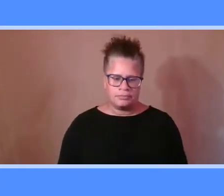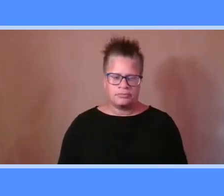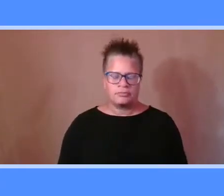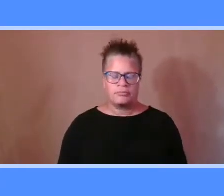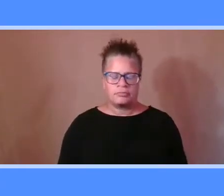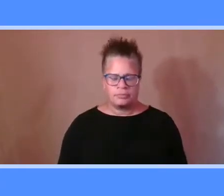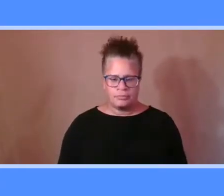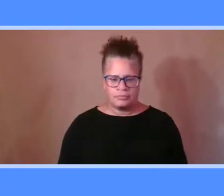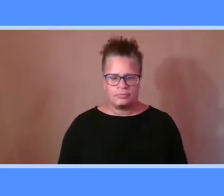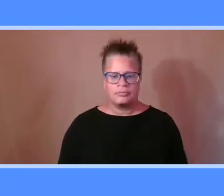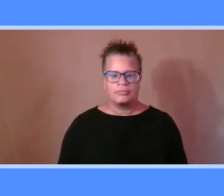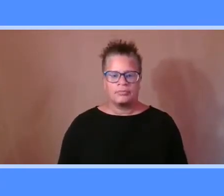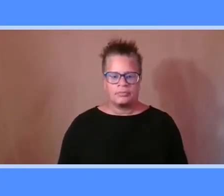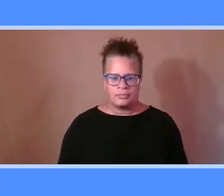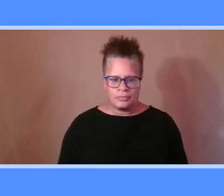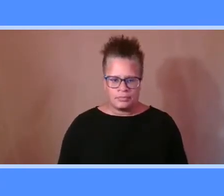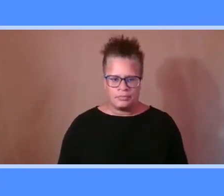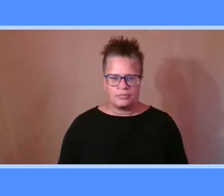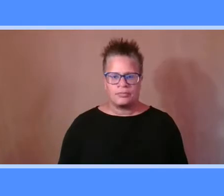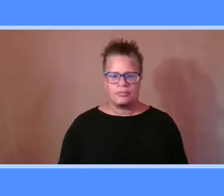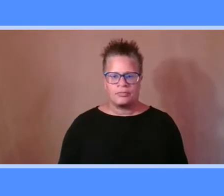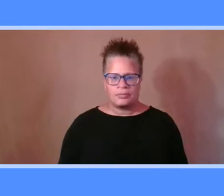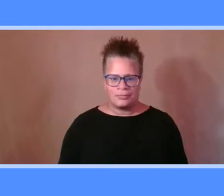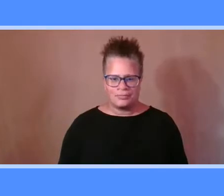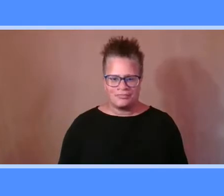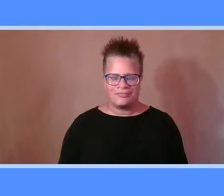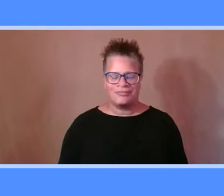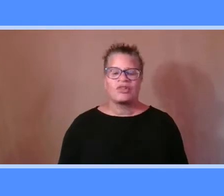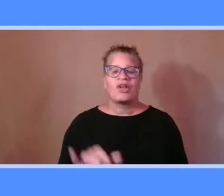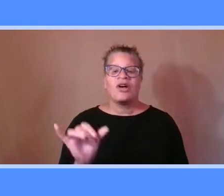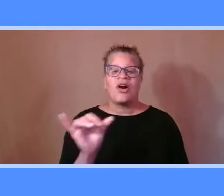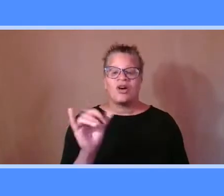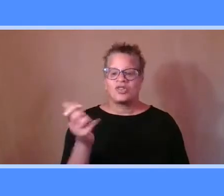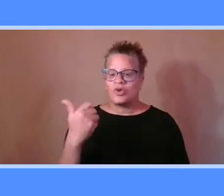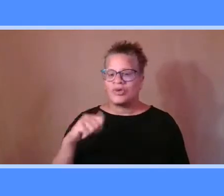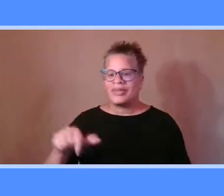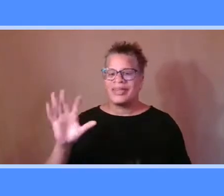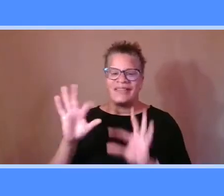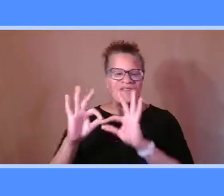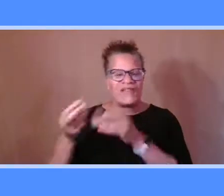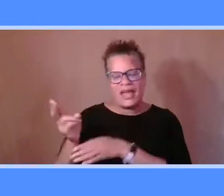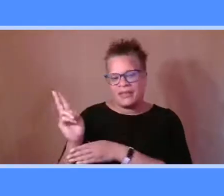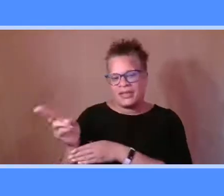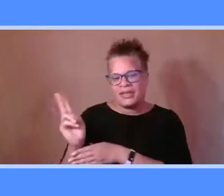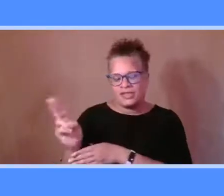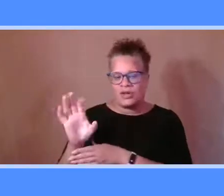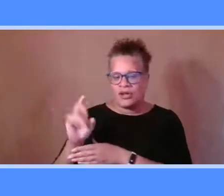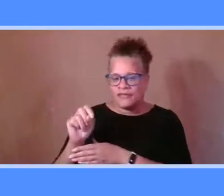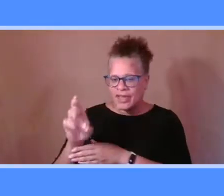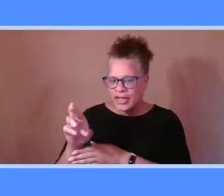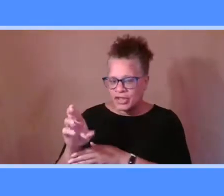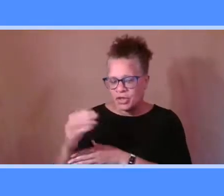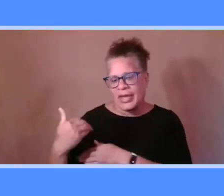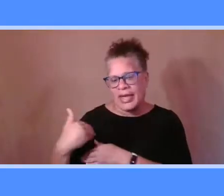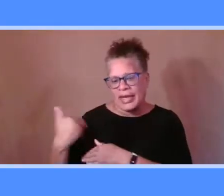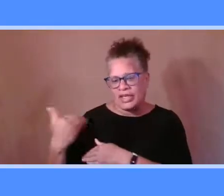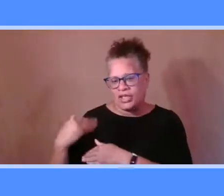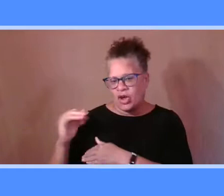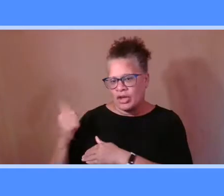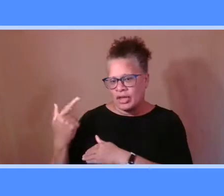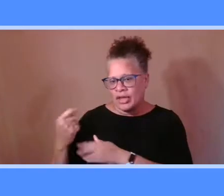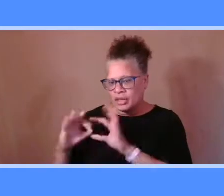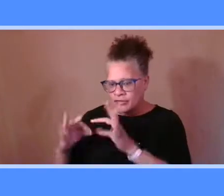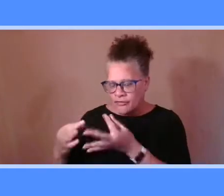then certainly, again, if you have any family history of people that have cancer at a young age,